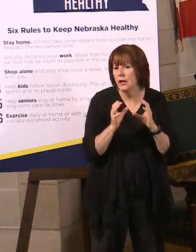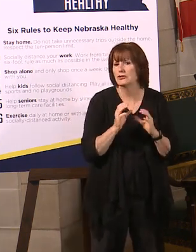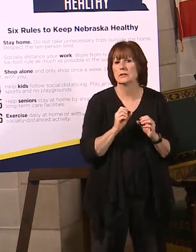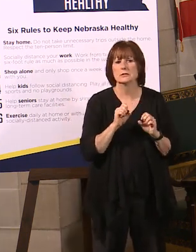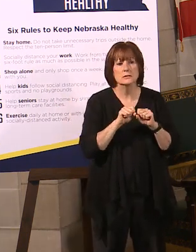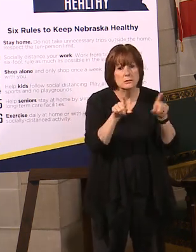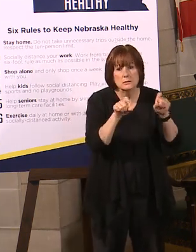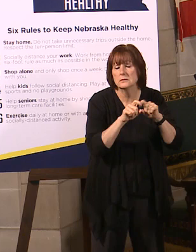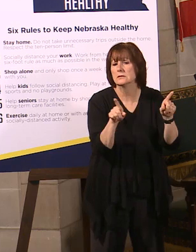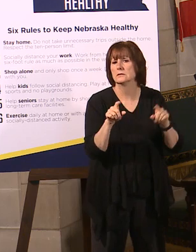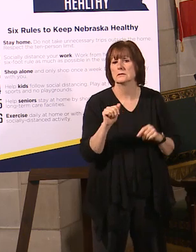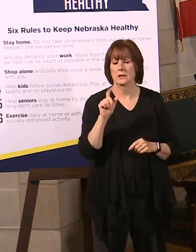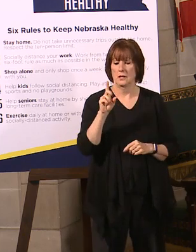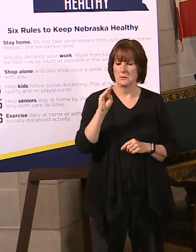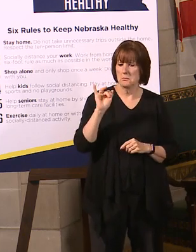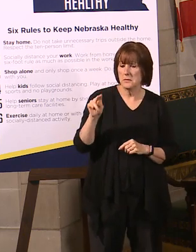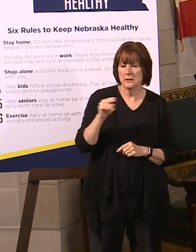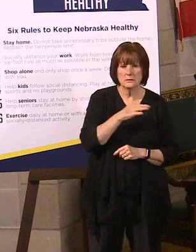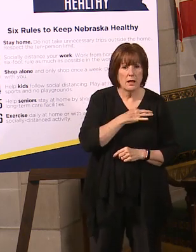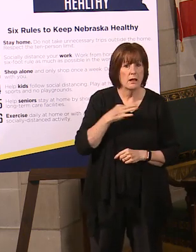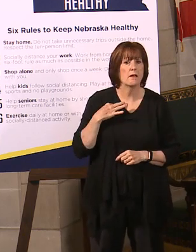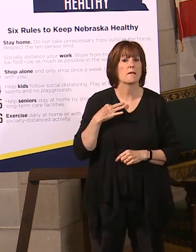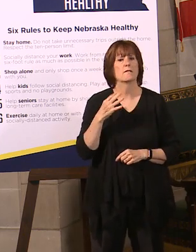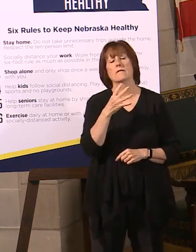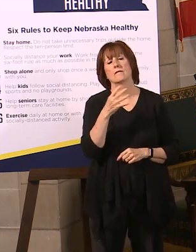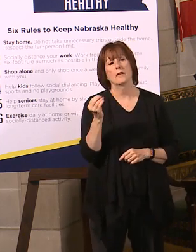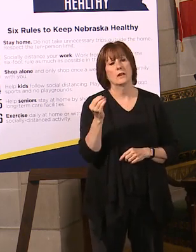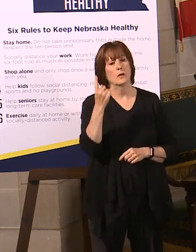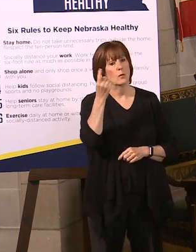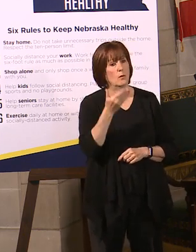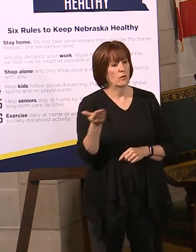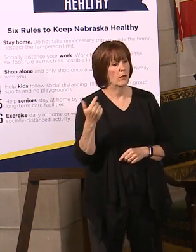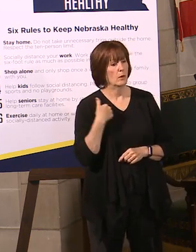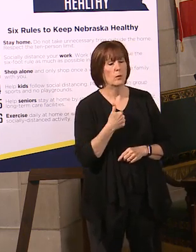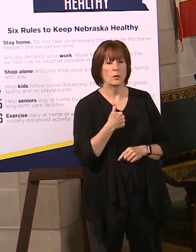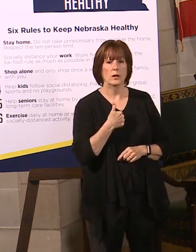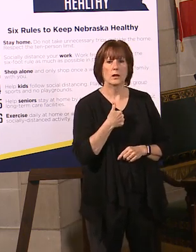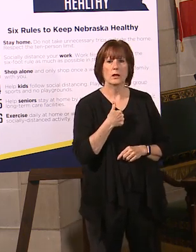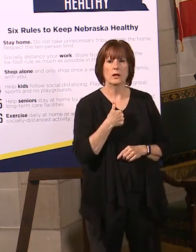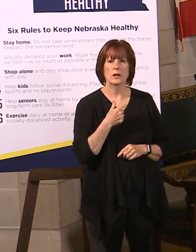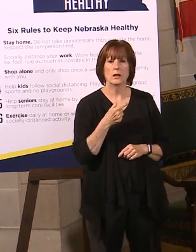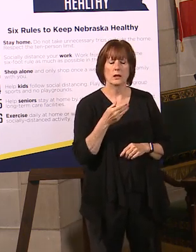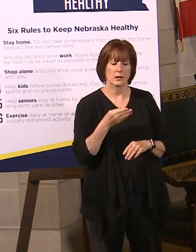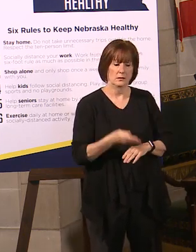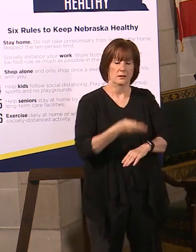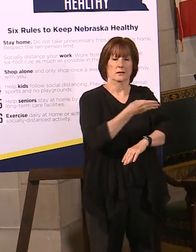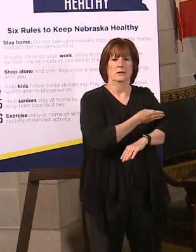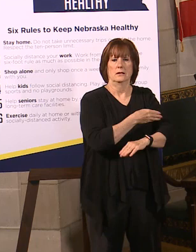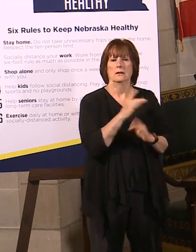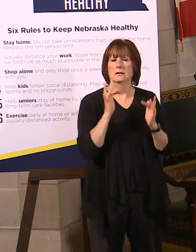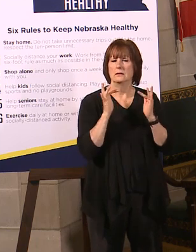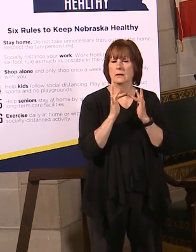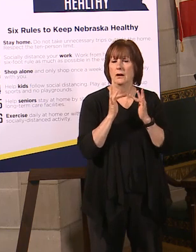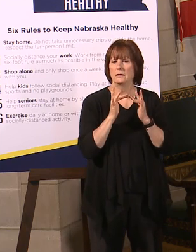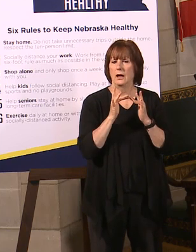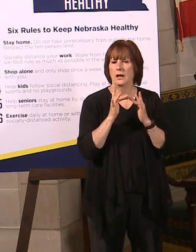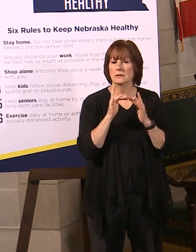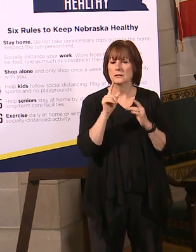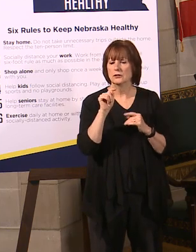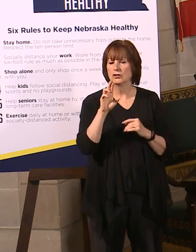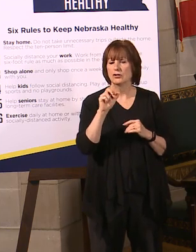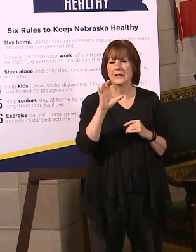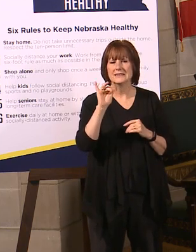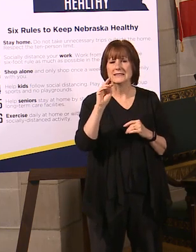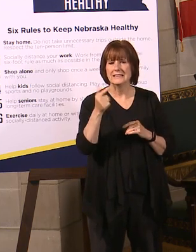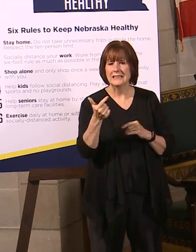communications, administrative staffing. And then also one of the things we're doing is ramping up the contact tracing. We talked about that testing earlier,